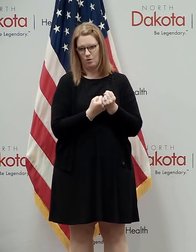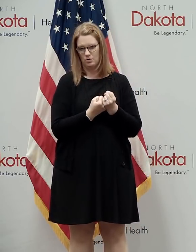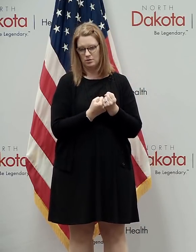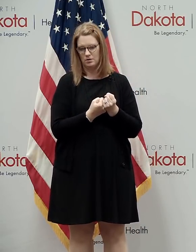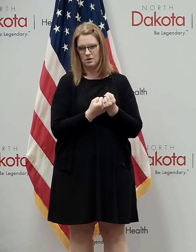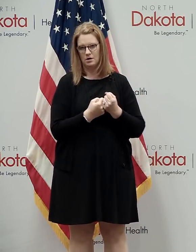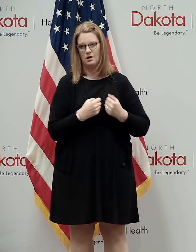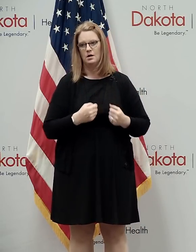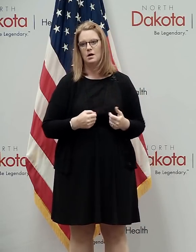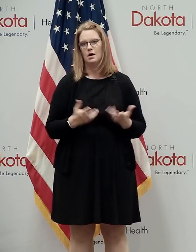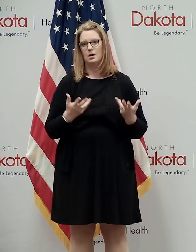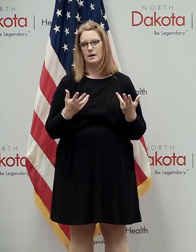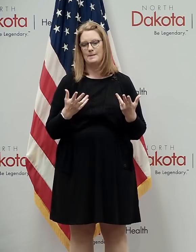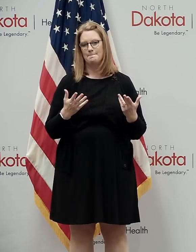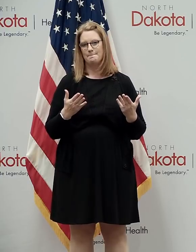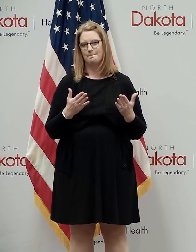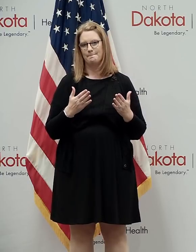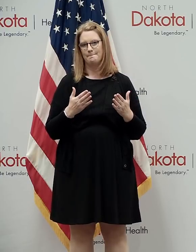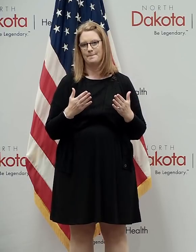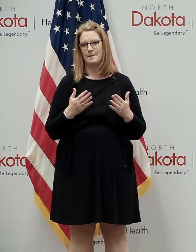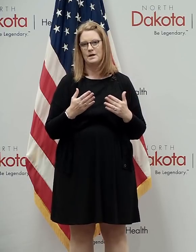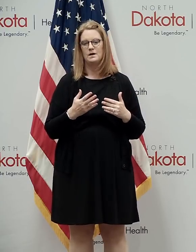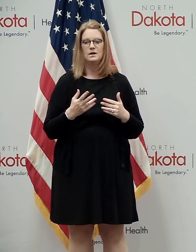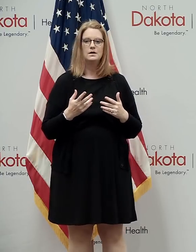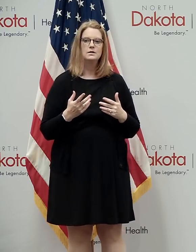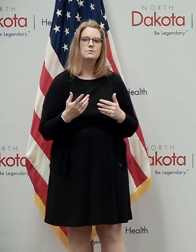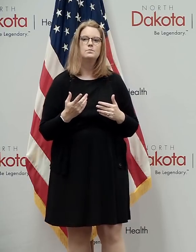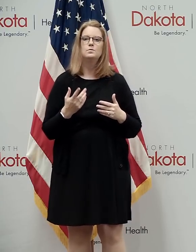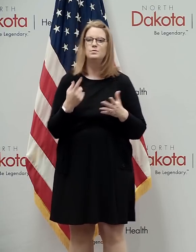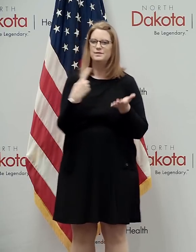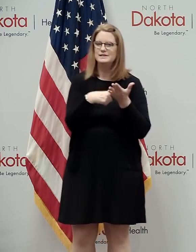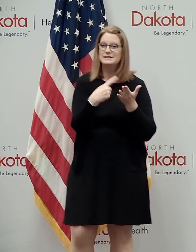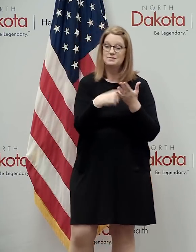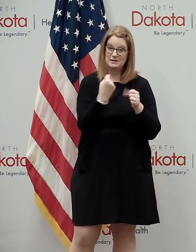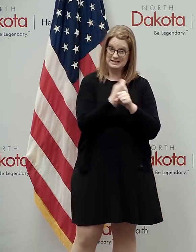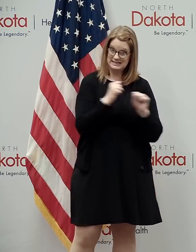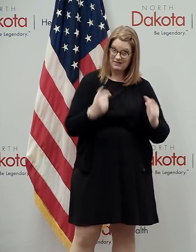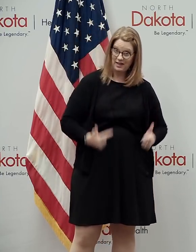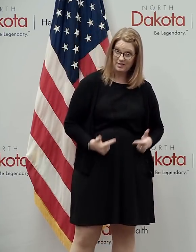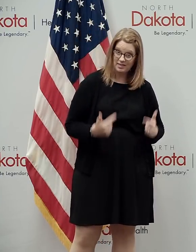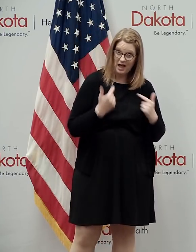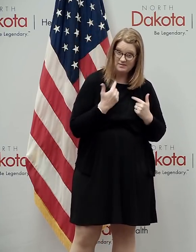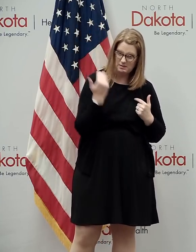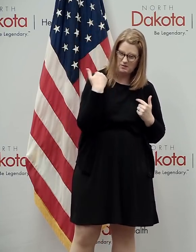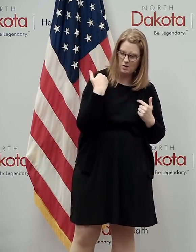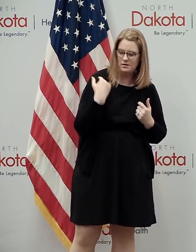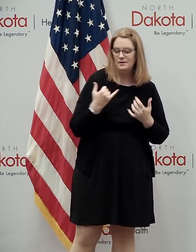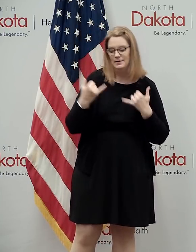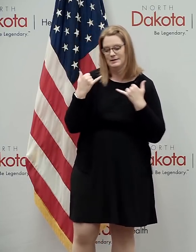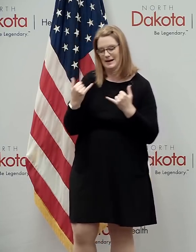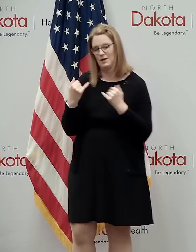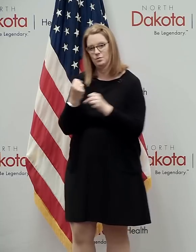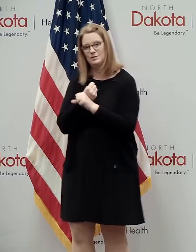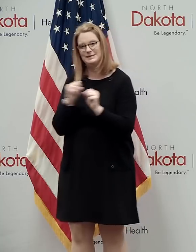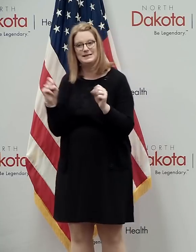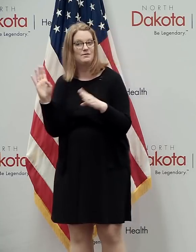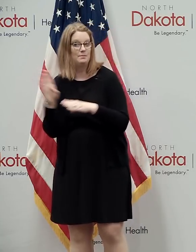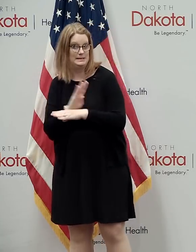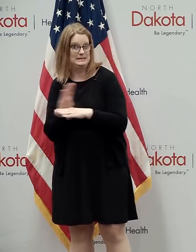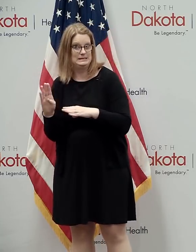talked in the public health section we just covered, we're talking about saving lives. We want to talk about saving livelihoods. And our